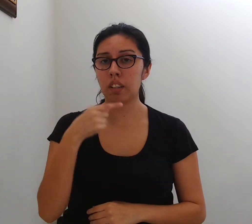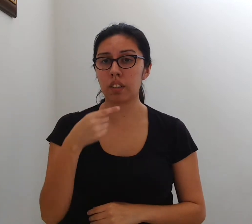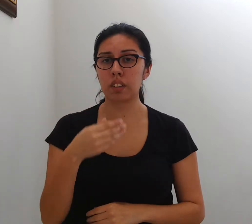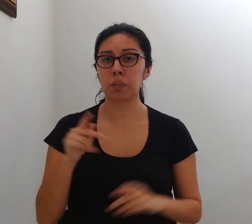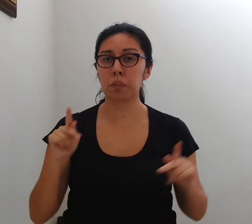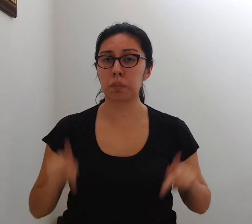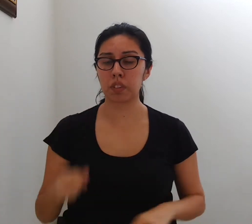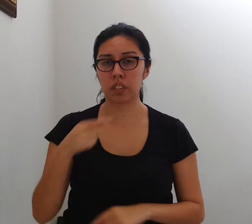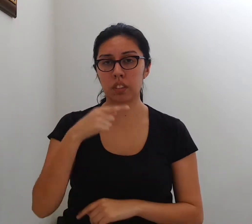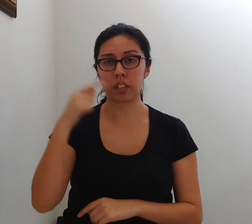expressed verbatim.